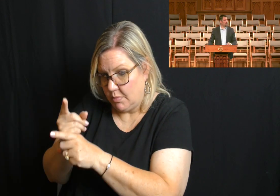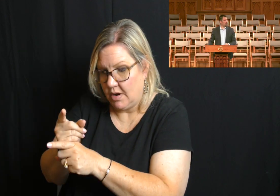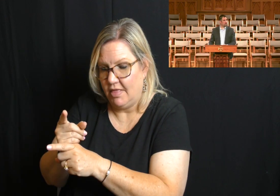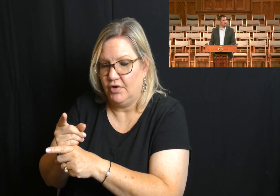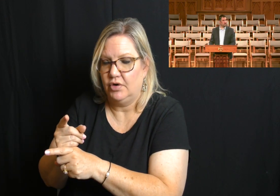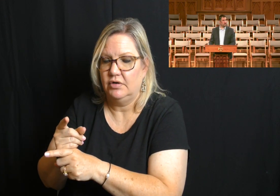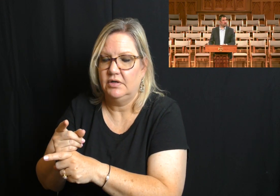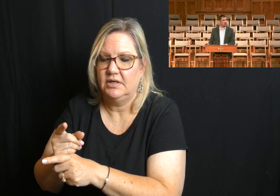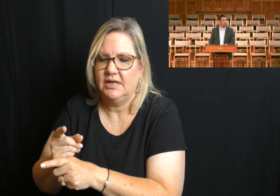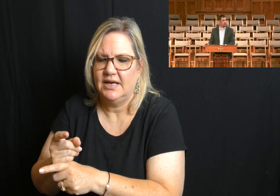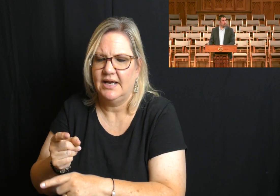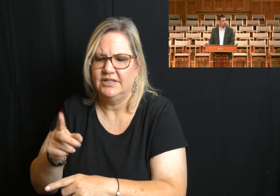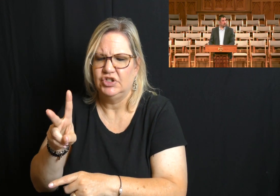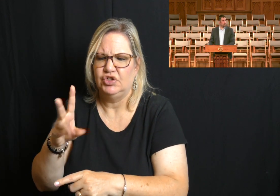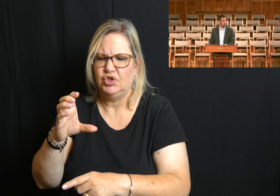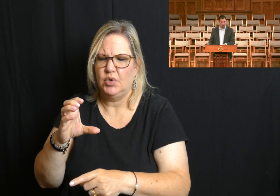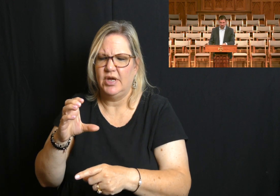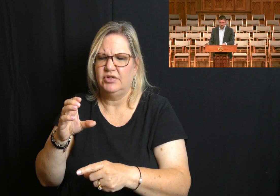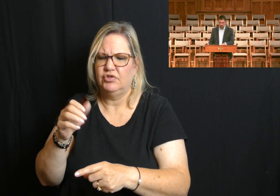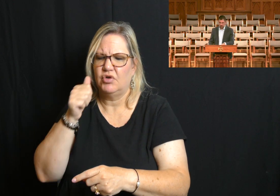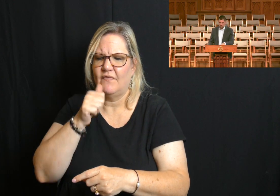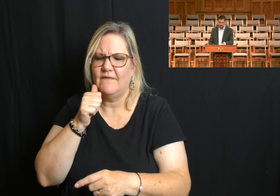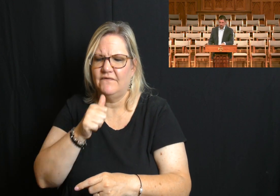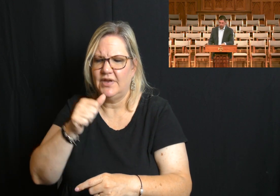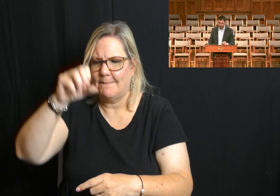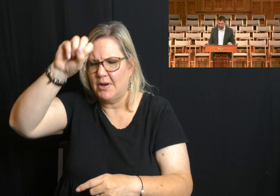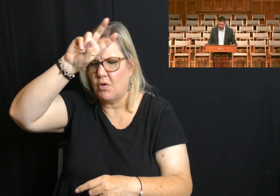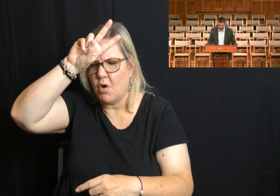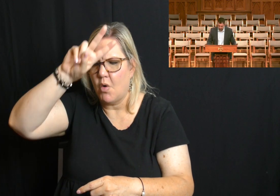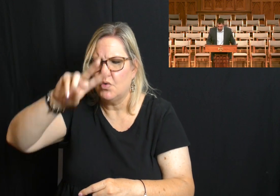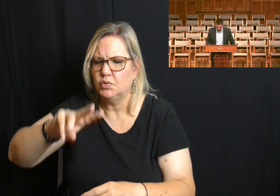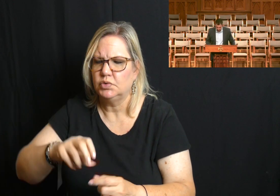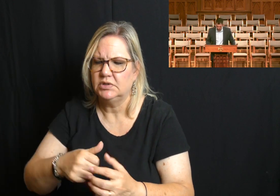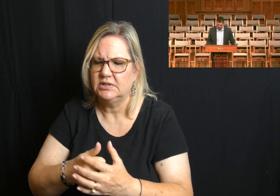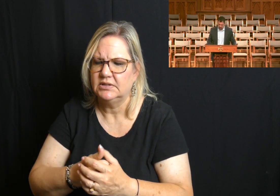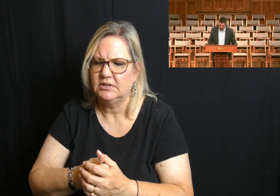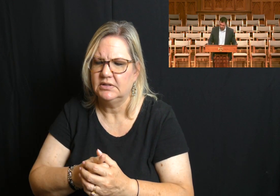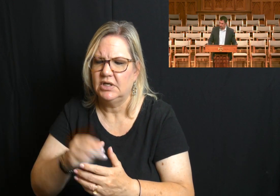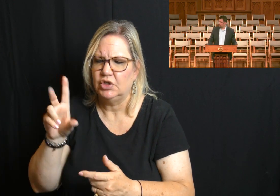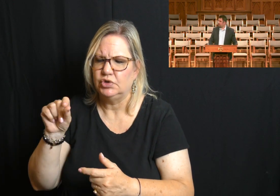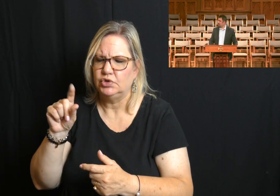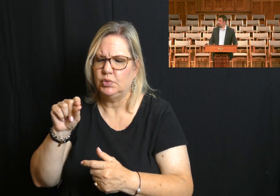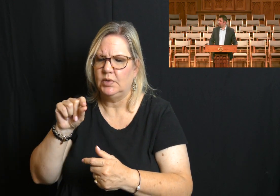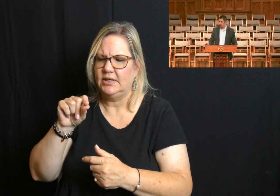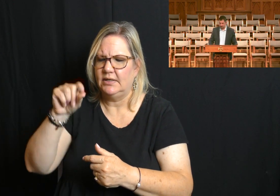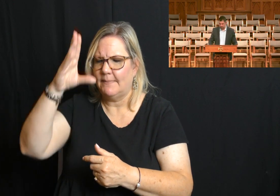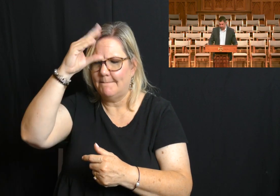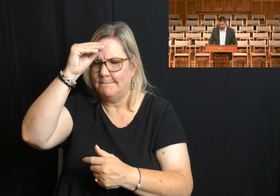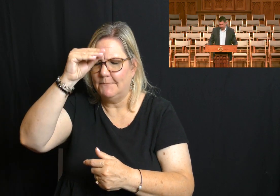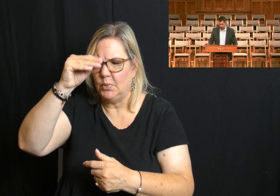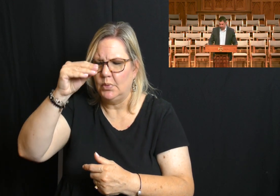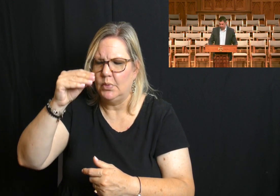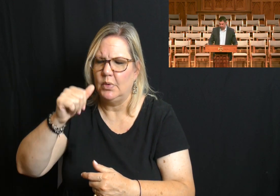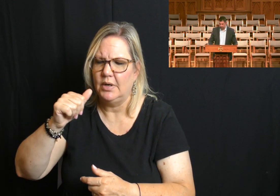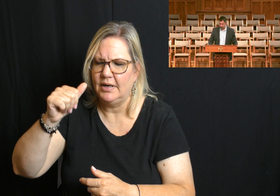If you have that translation, I had to Google that word. It's sheep. Ew. I don't know if I said that right.